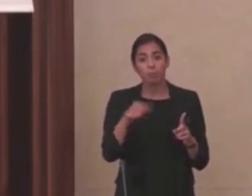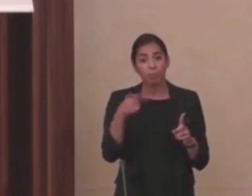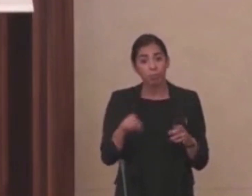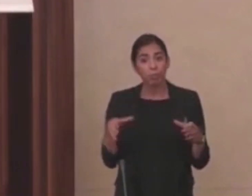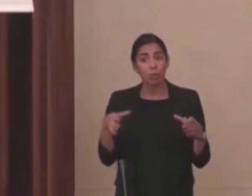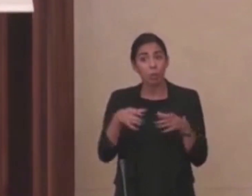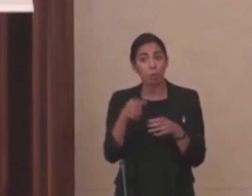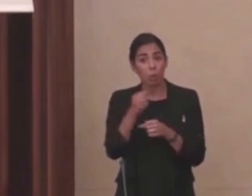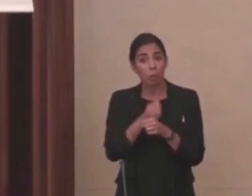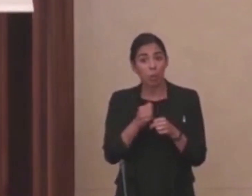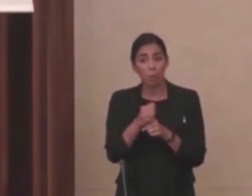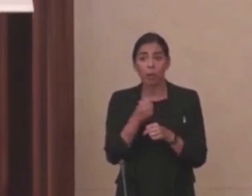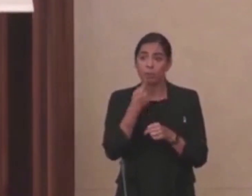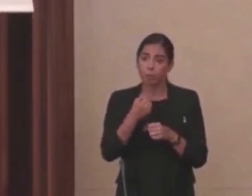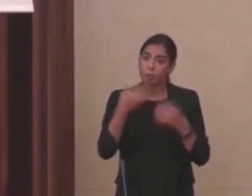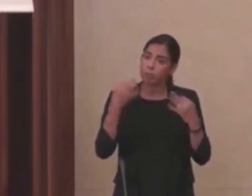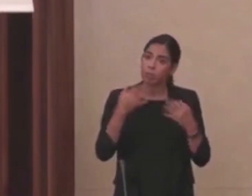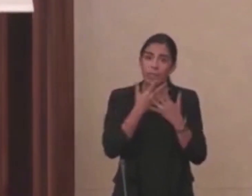And this group